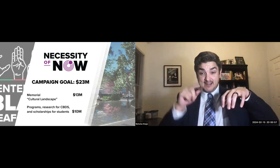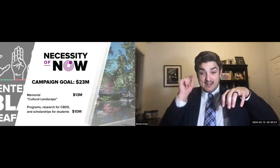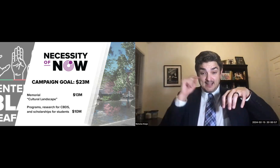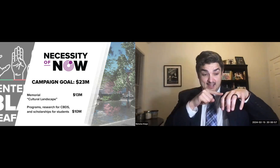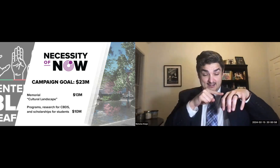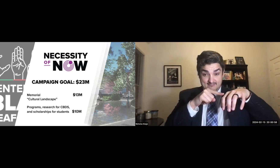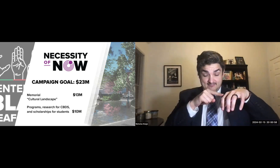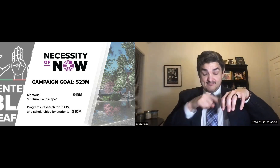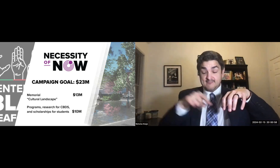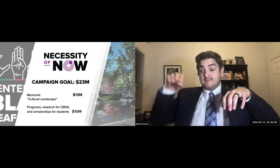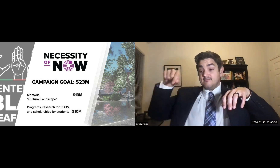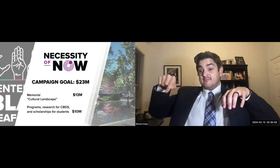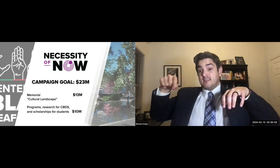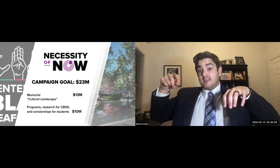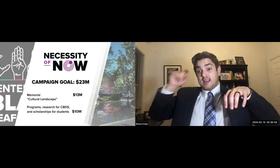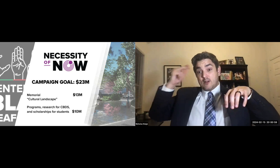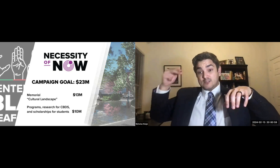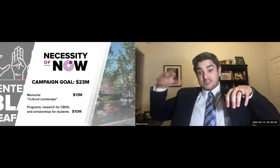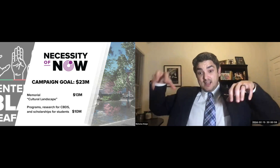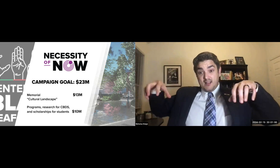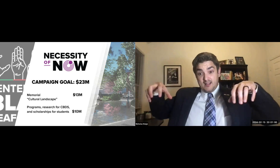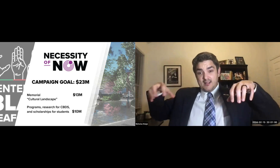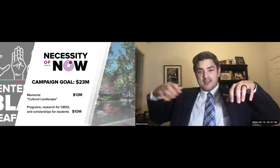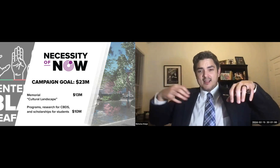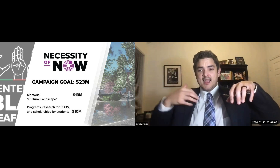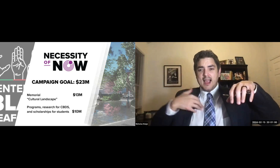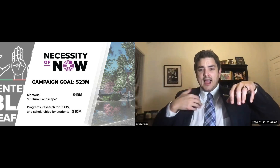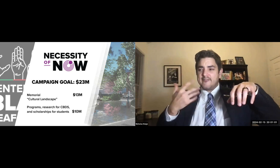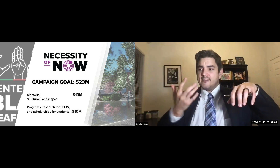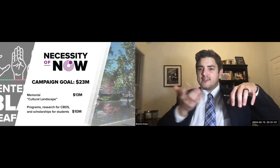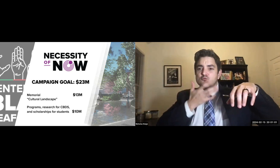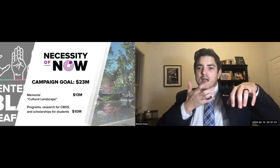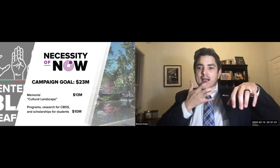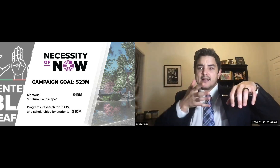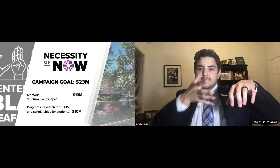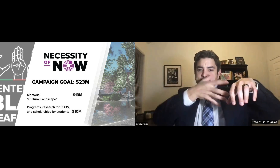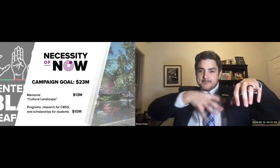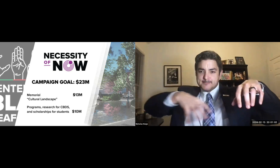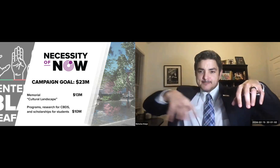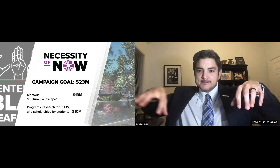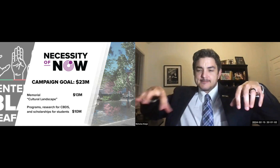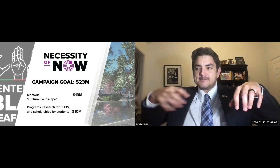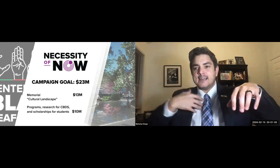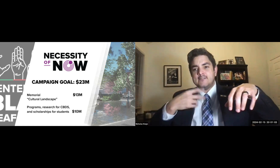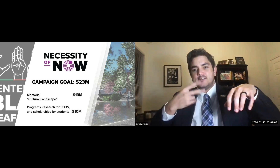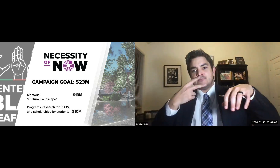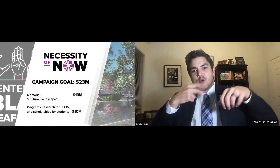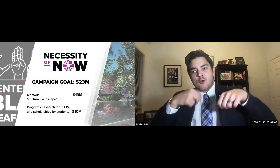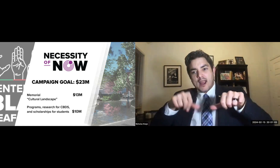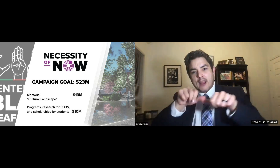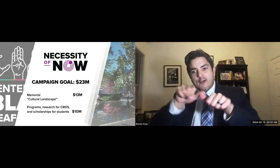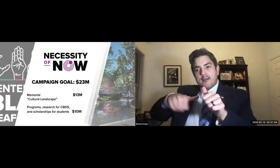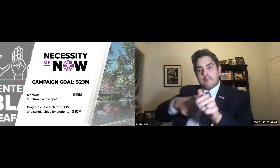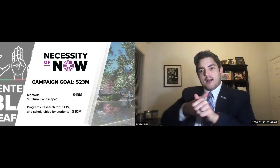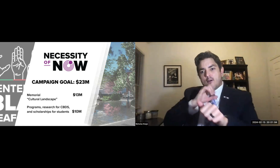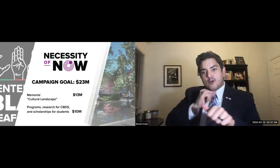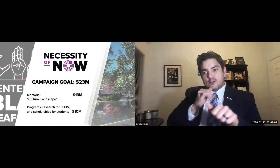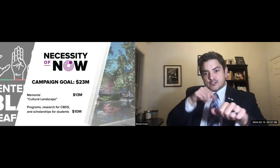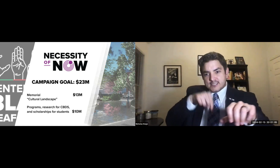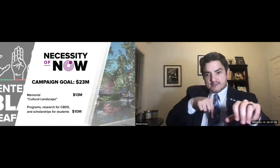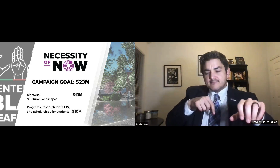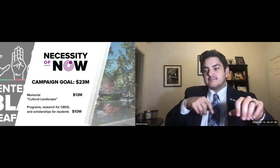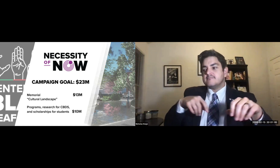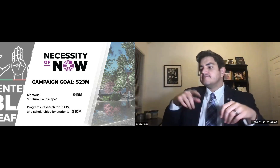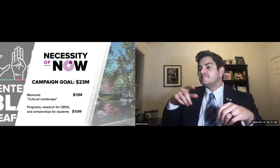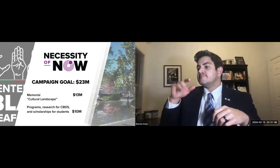it's actually going to take over the area between Old Gym and the Kellogg Hotel. I don't know if you have been here and you've